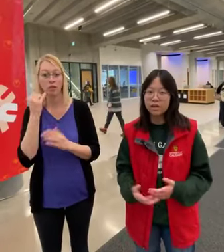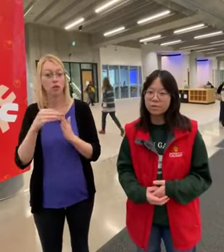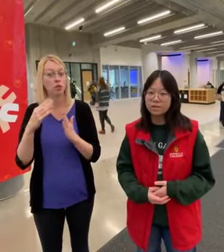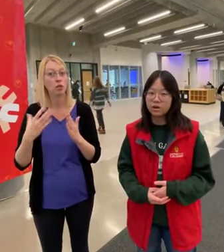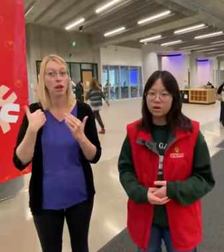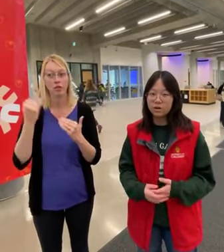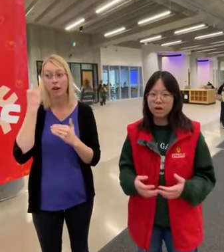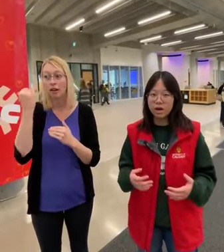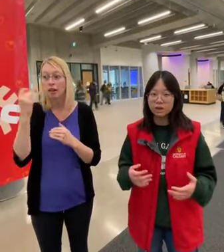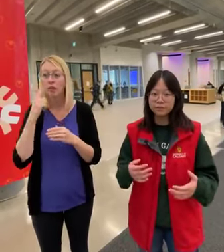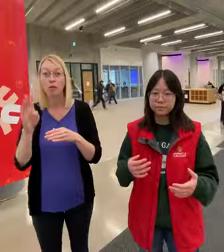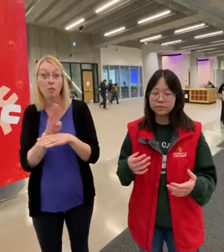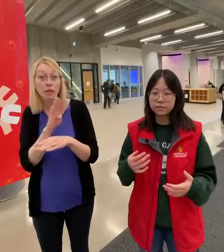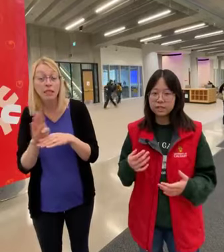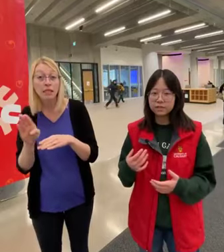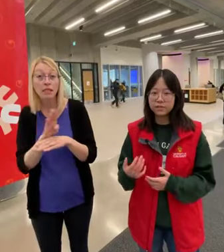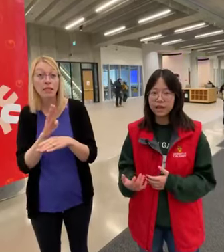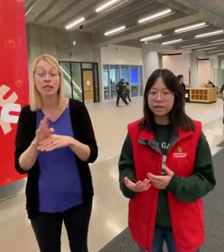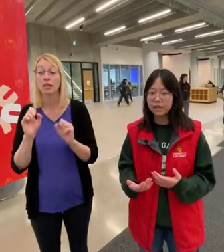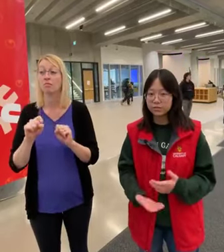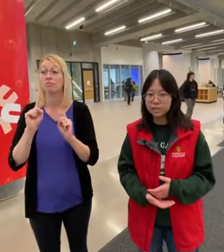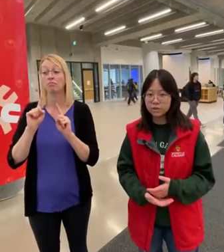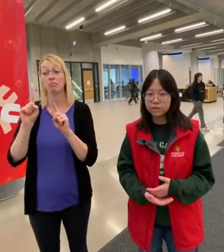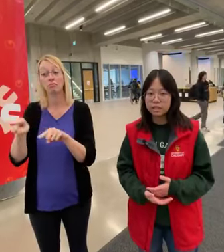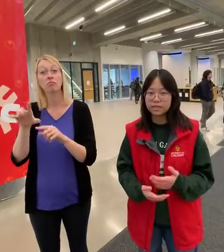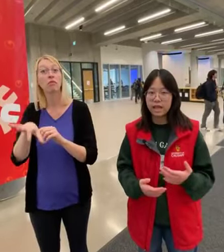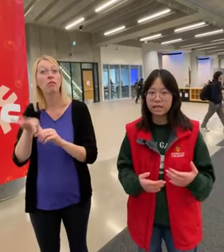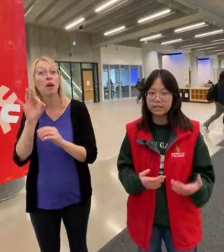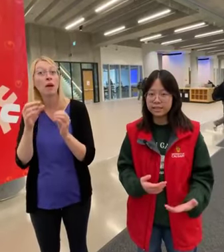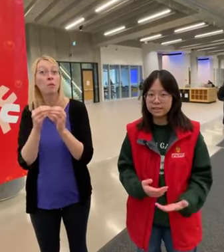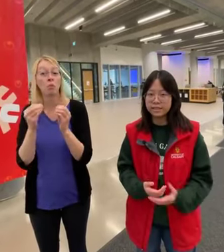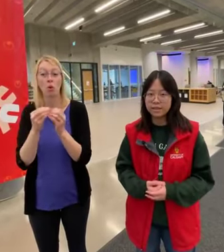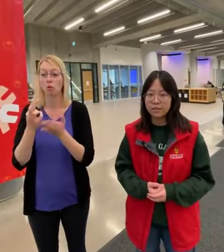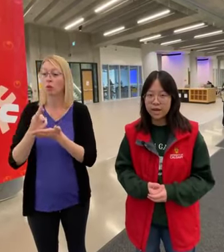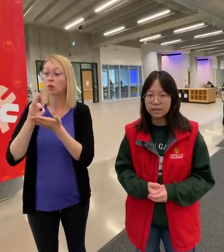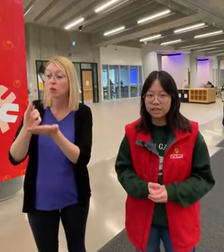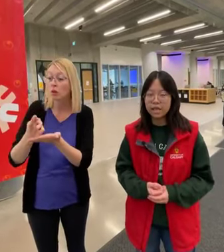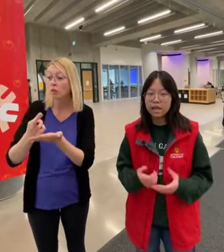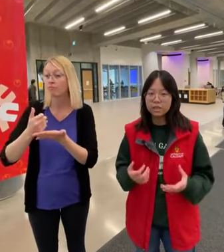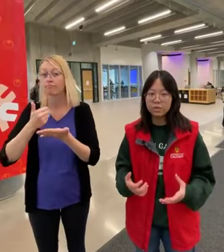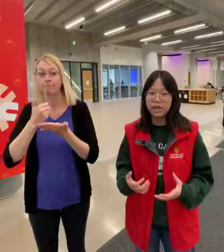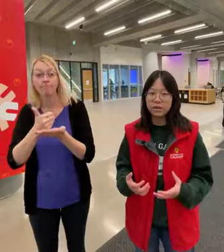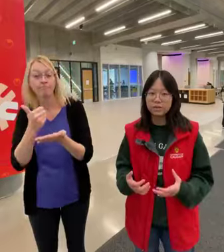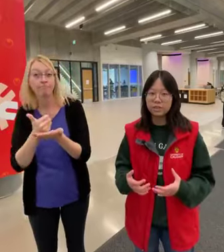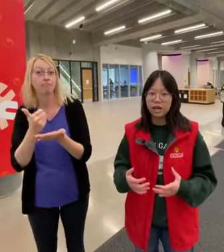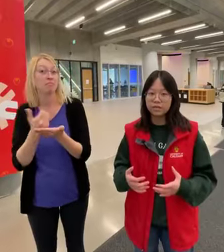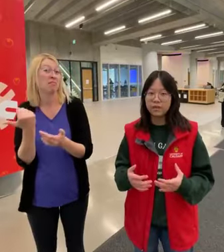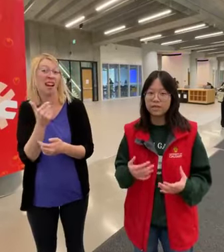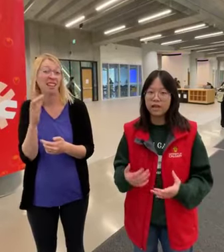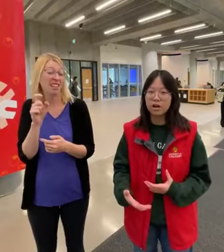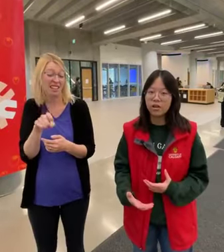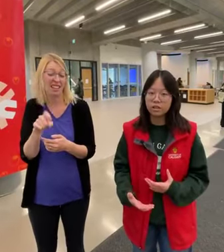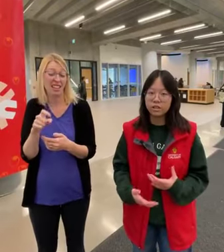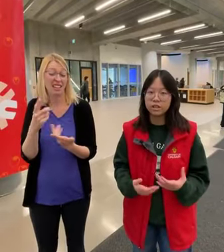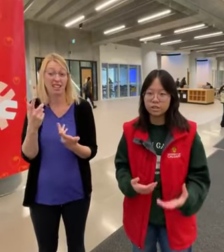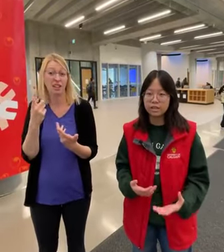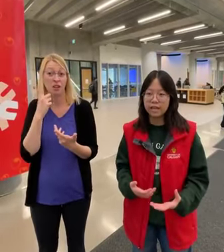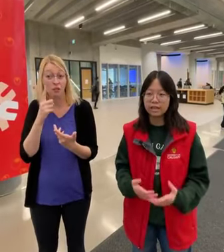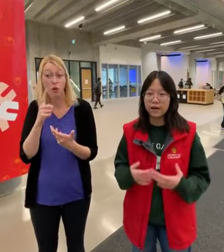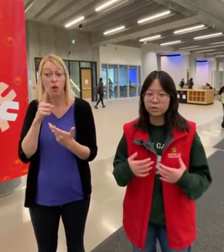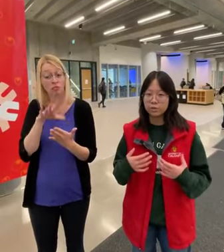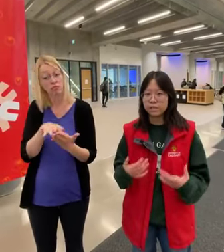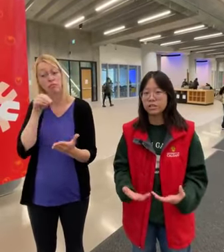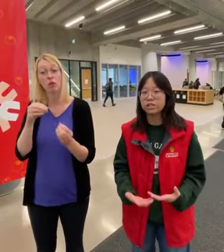business, are able to go find any resources, any assistance that they might need to be able to kind of get that knowledge